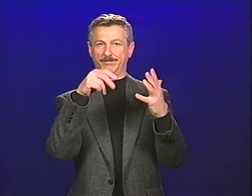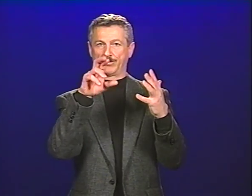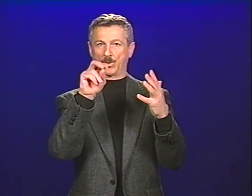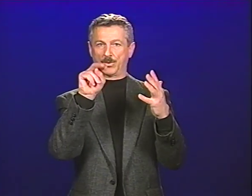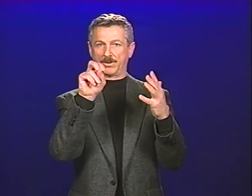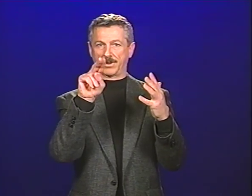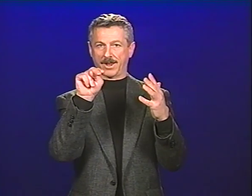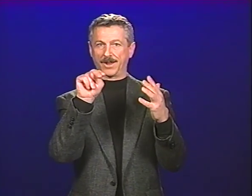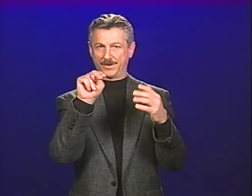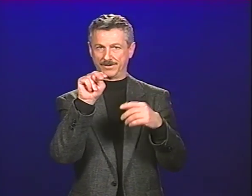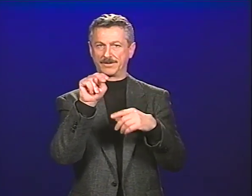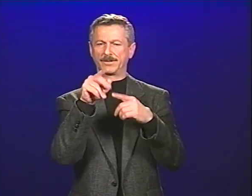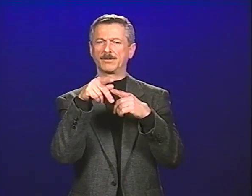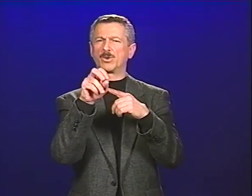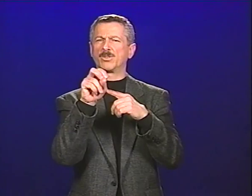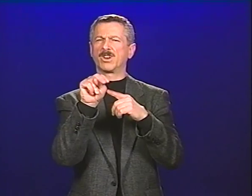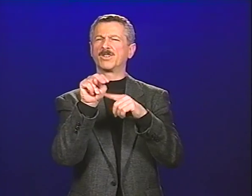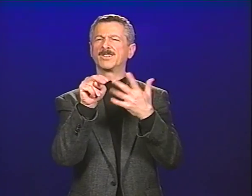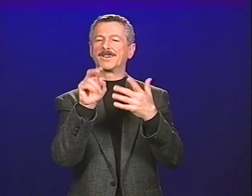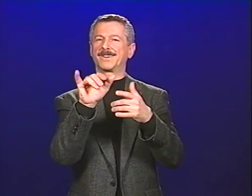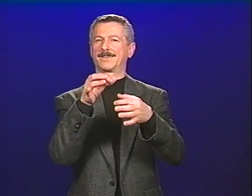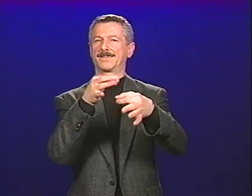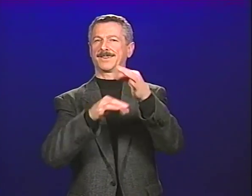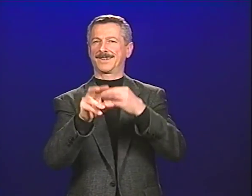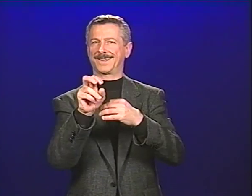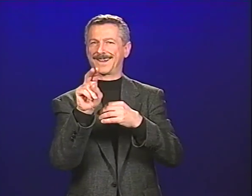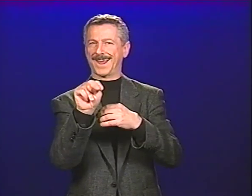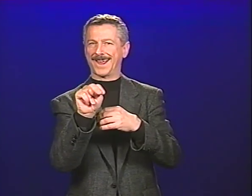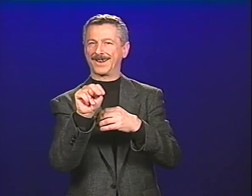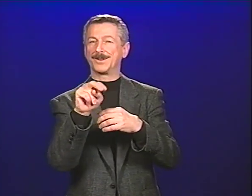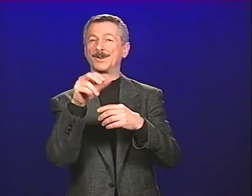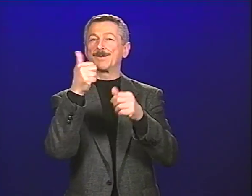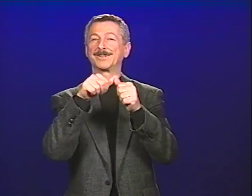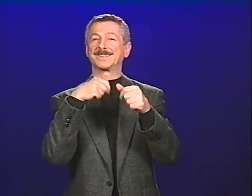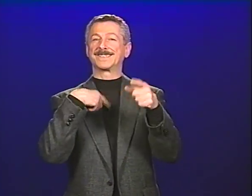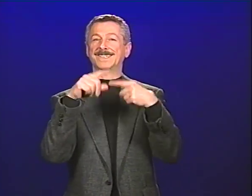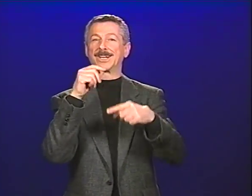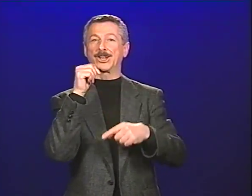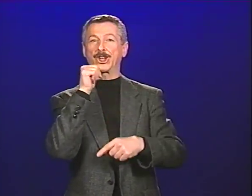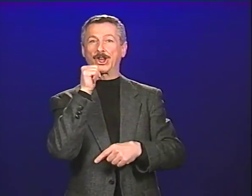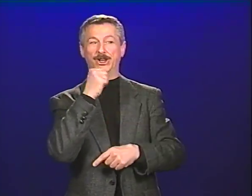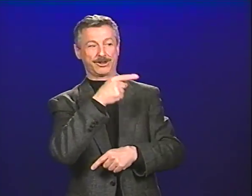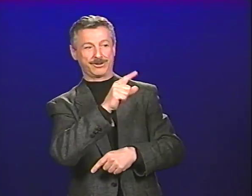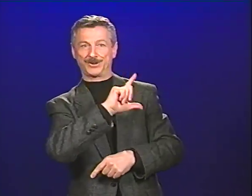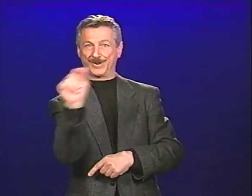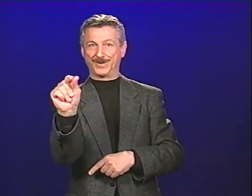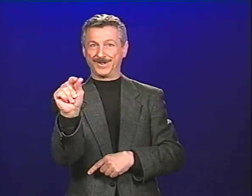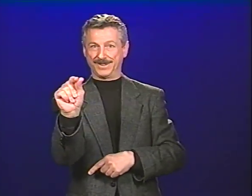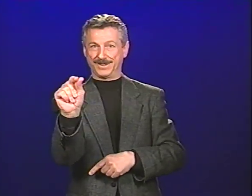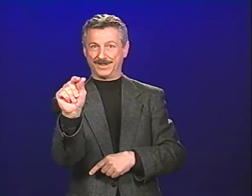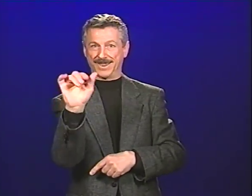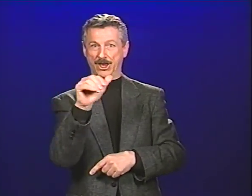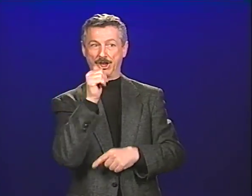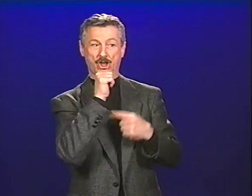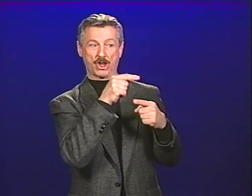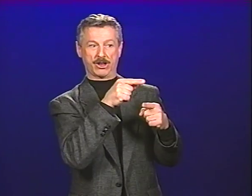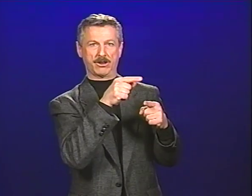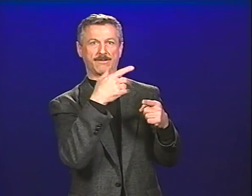Our final category is pronouns. Pronouns are words or signs that replace nouns. In the sentence, the girl